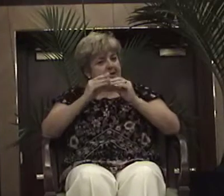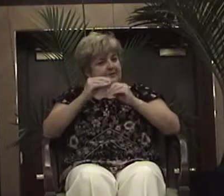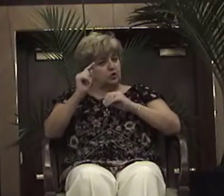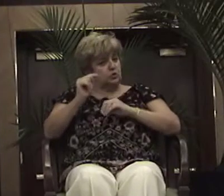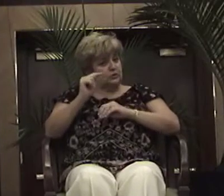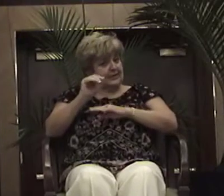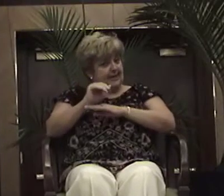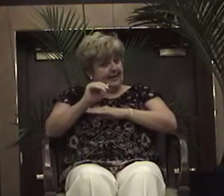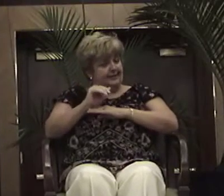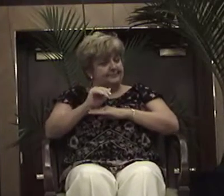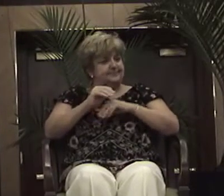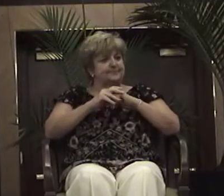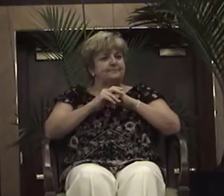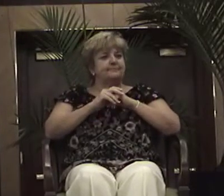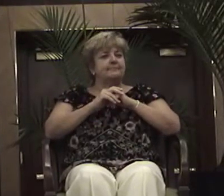And sometimes we